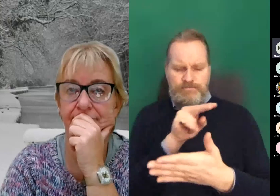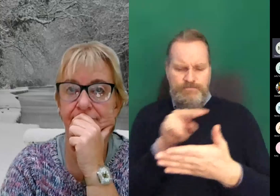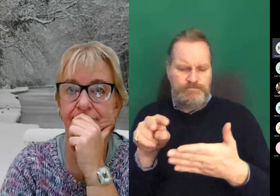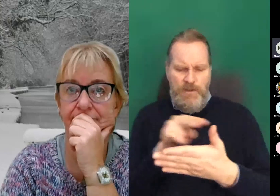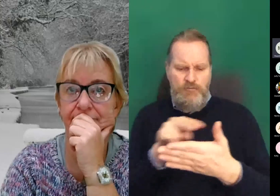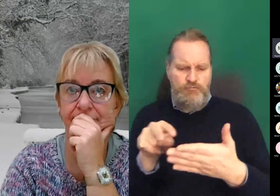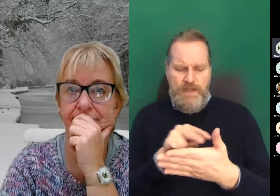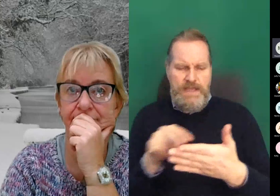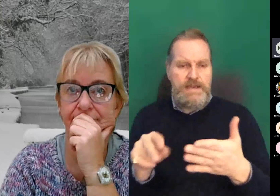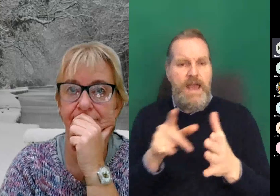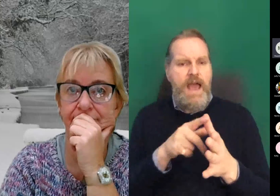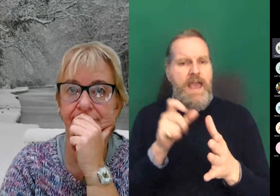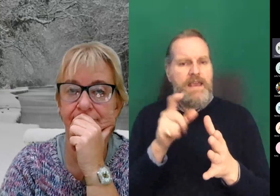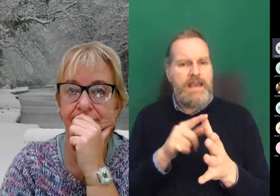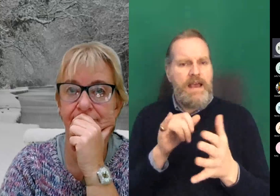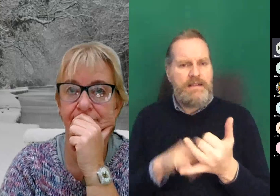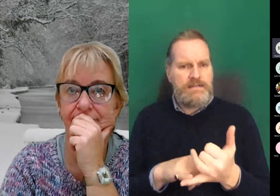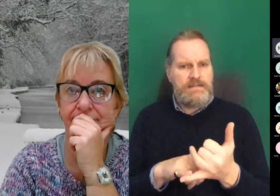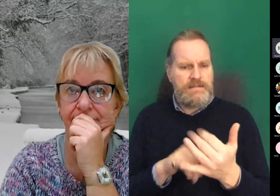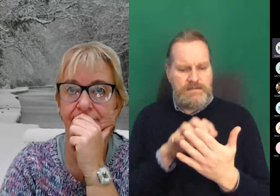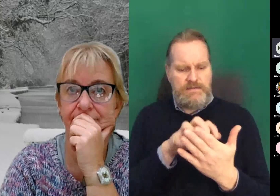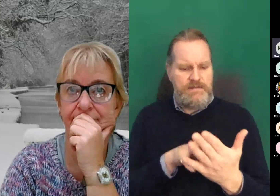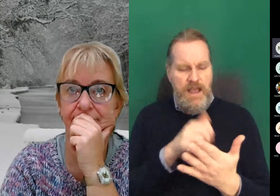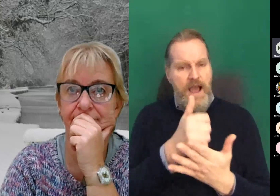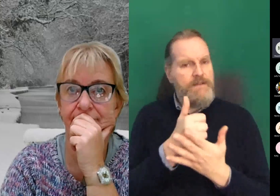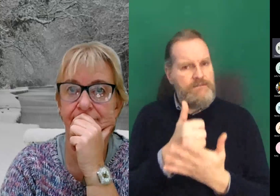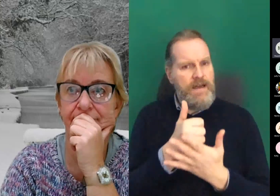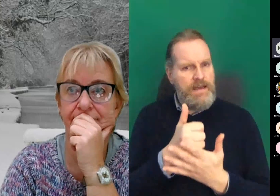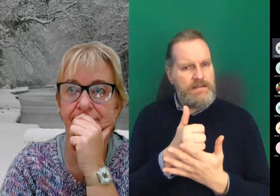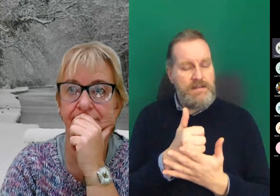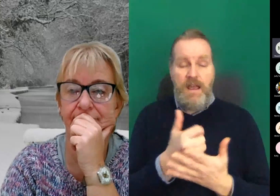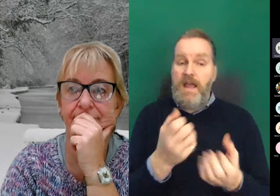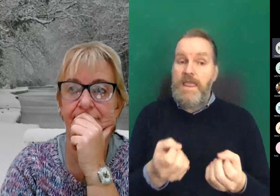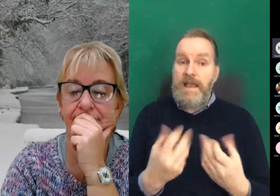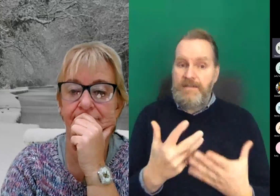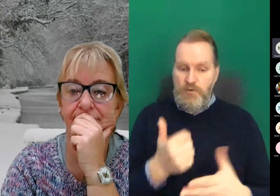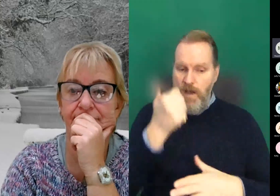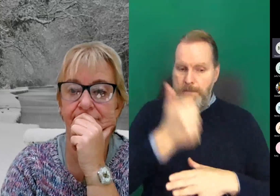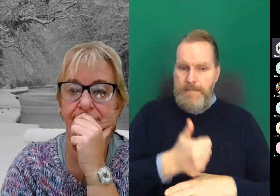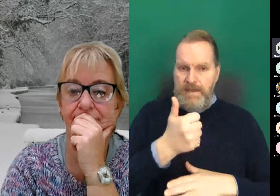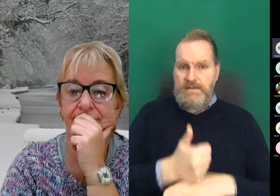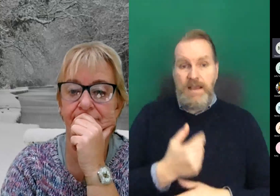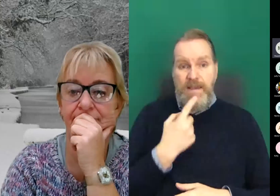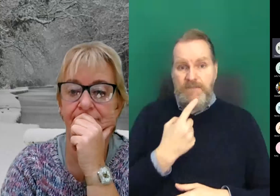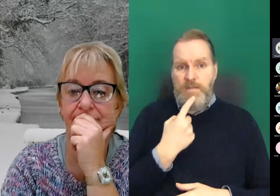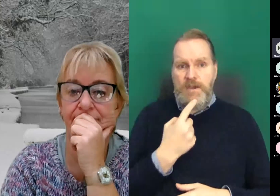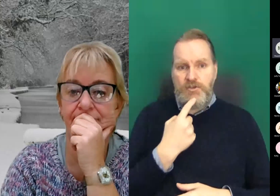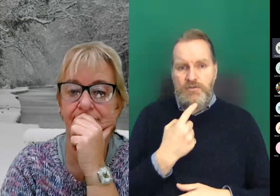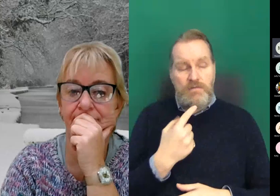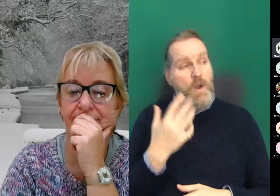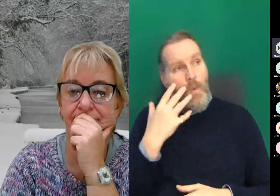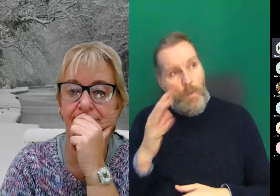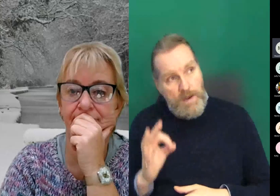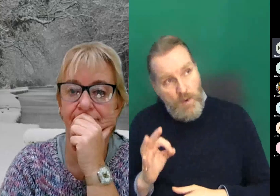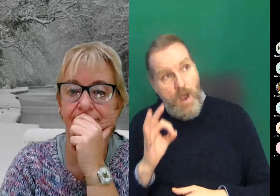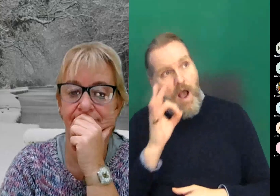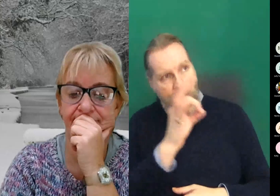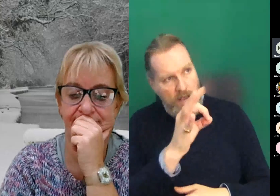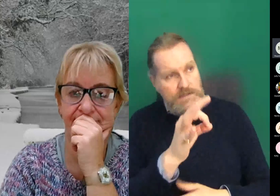reasonable adjustments. It's a great primer and gives you all the basic information you need when making a request with